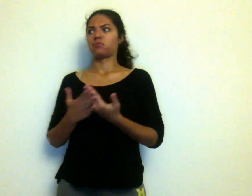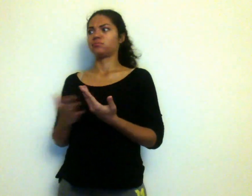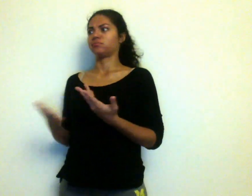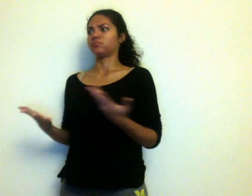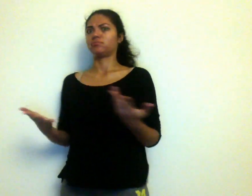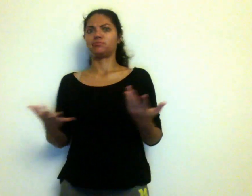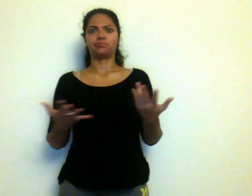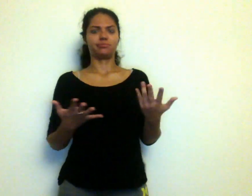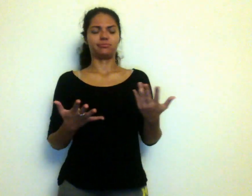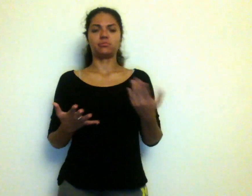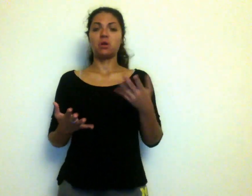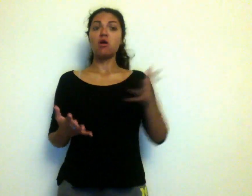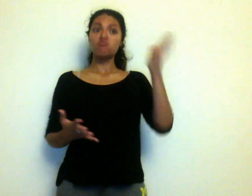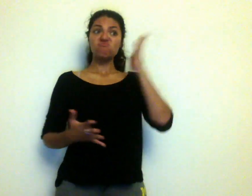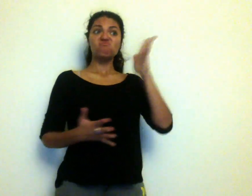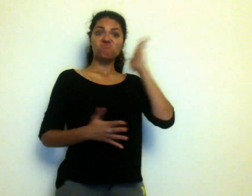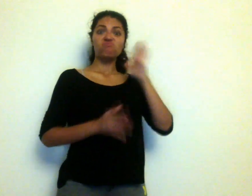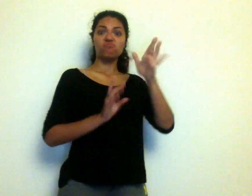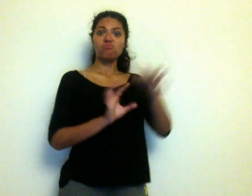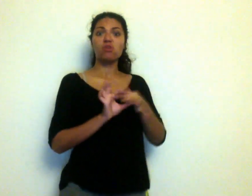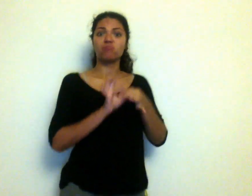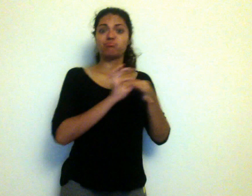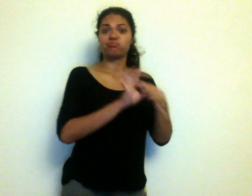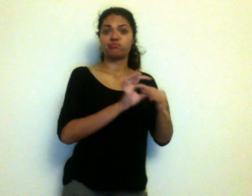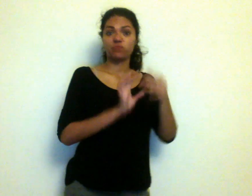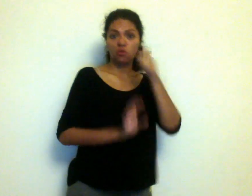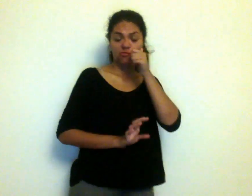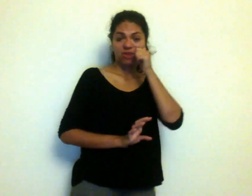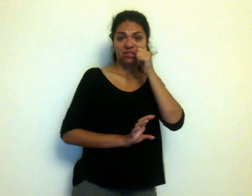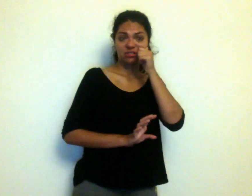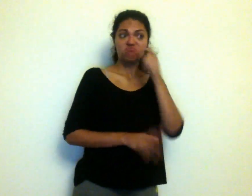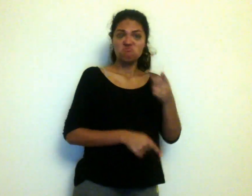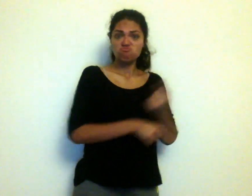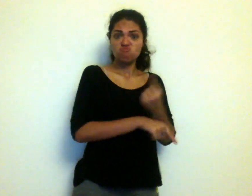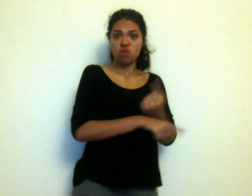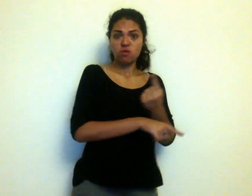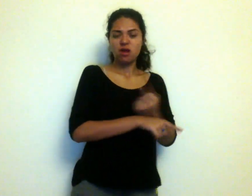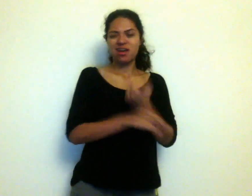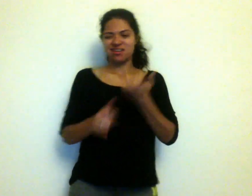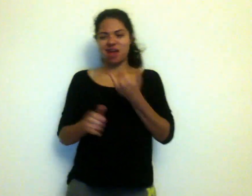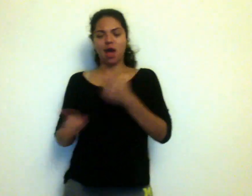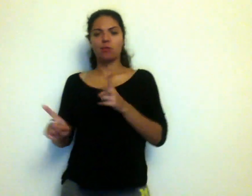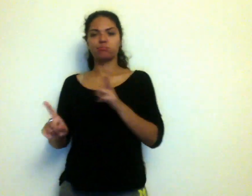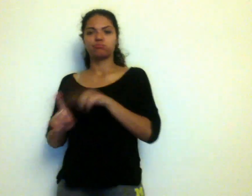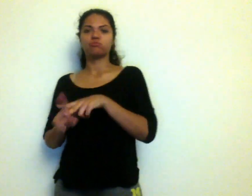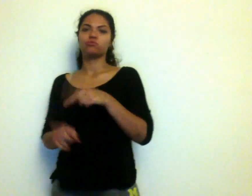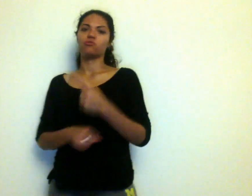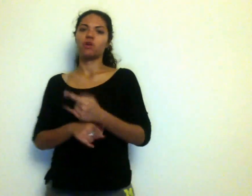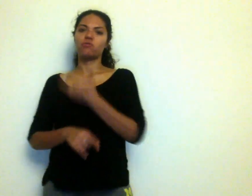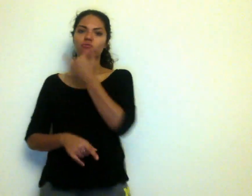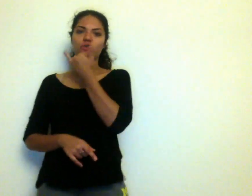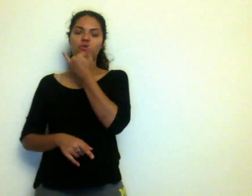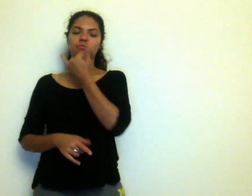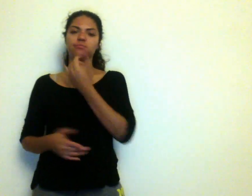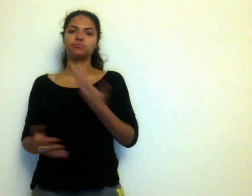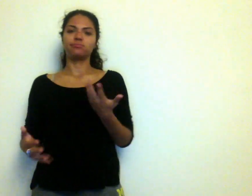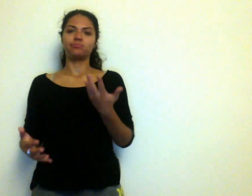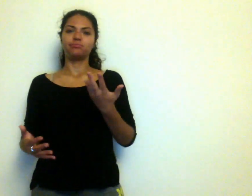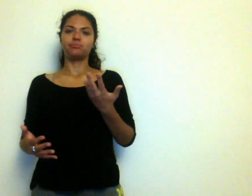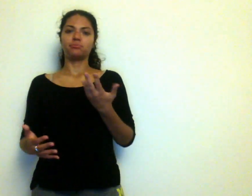it was legitimately used because prejudice is wrong there. Now it is used to morality, so that if you're living an immoral life and I say I don't agree with your morality,